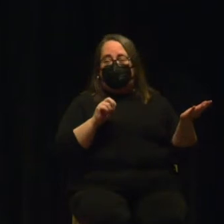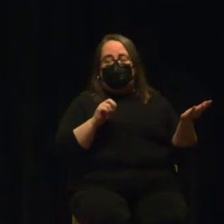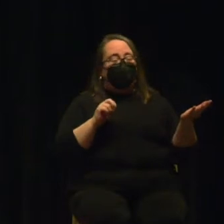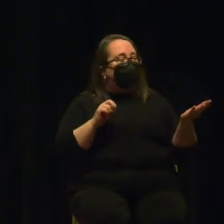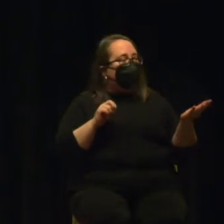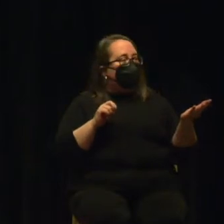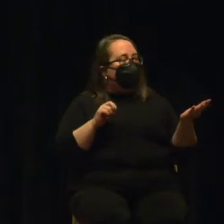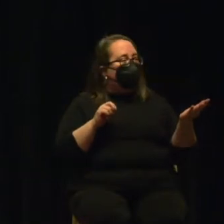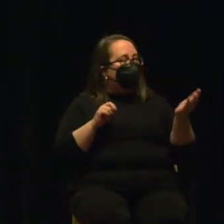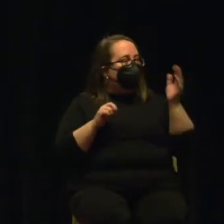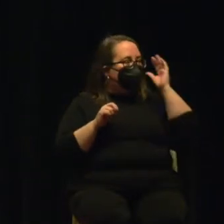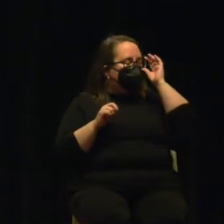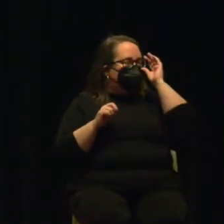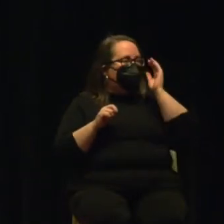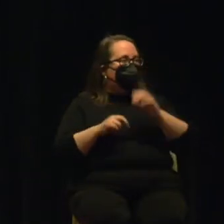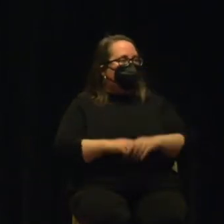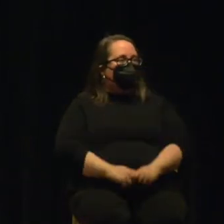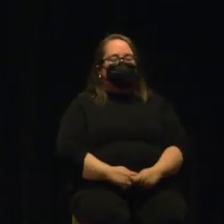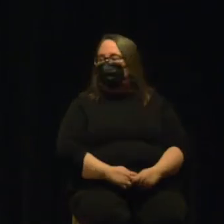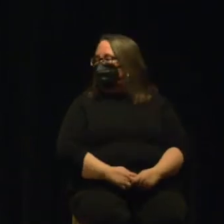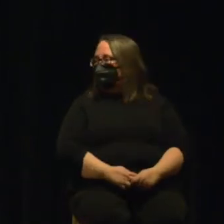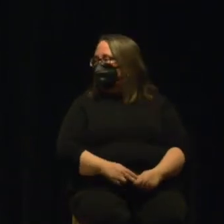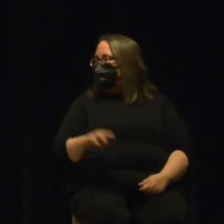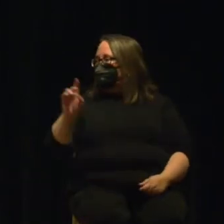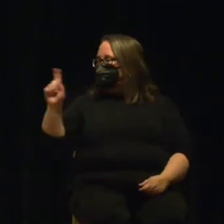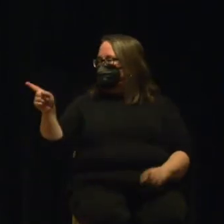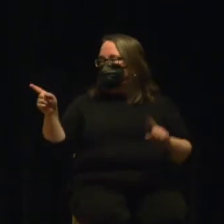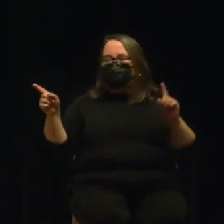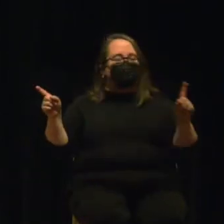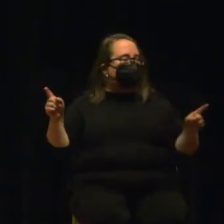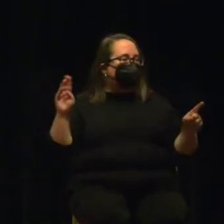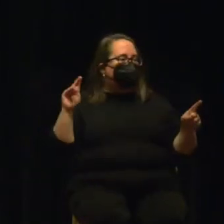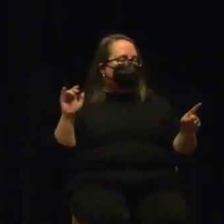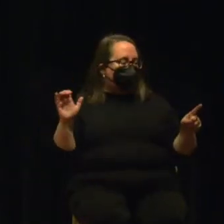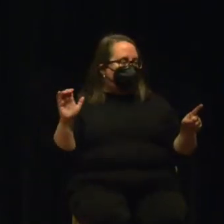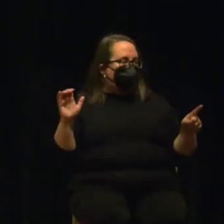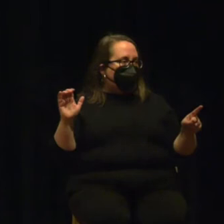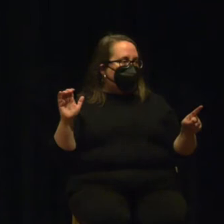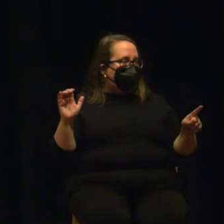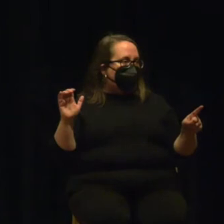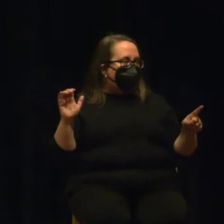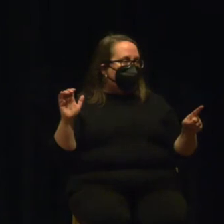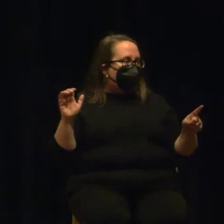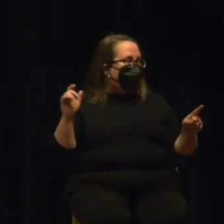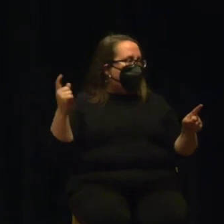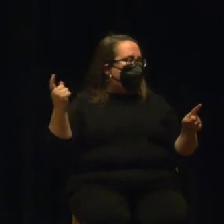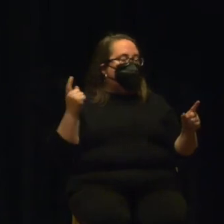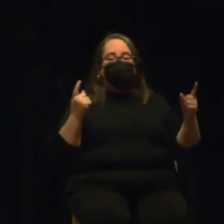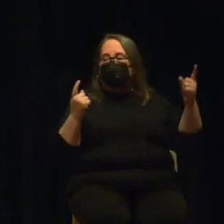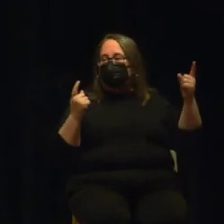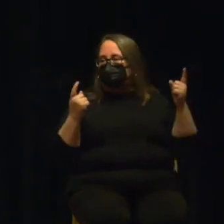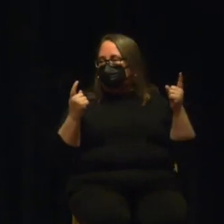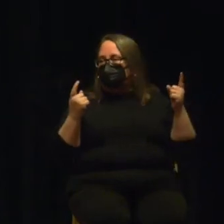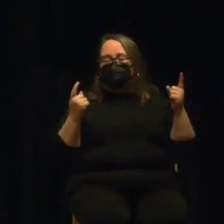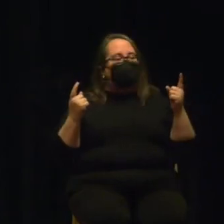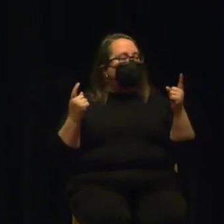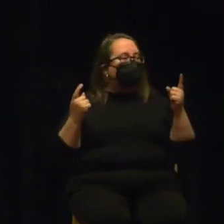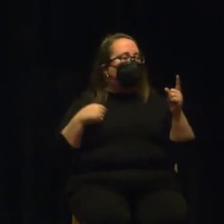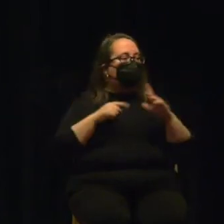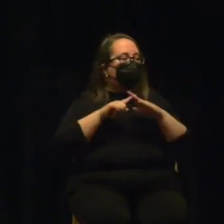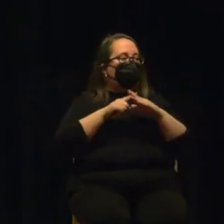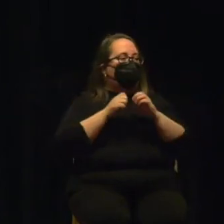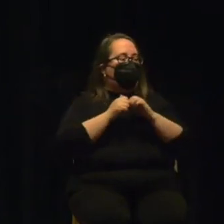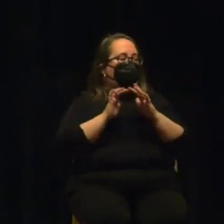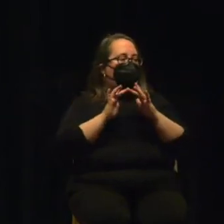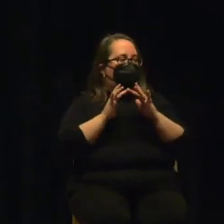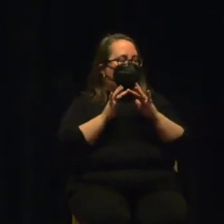have any questions? There is a microphone. Microphone here and a microphone over there. So if you have a question, please bring it to the mic. I'm going to start very